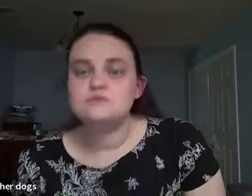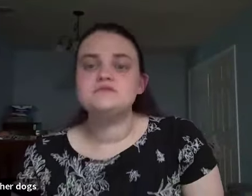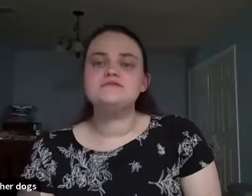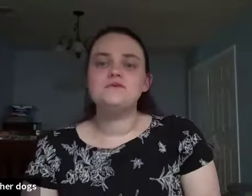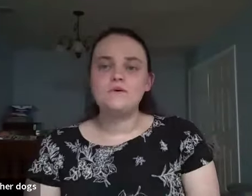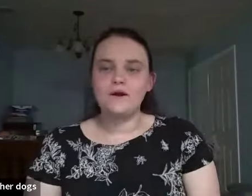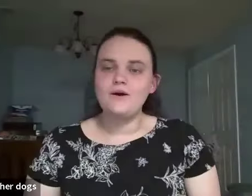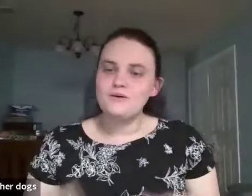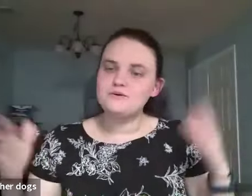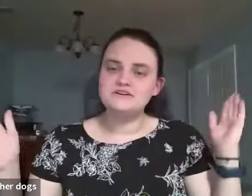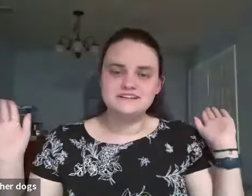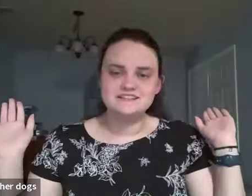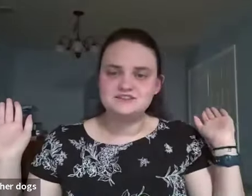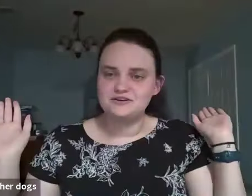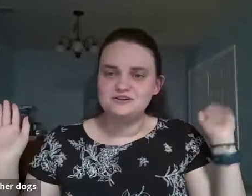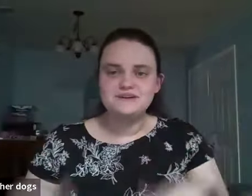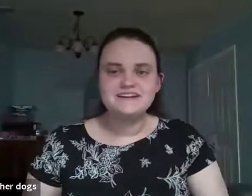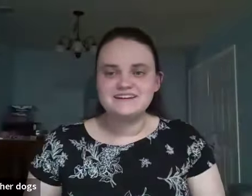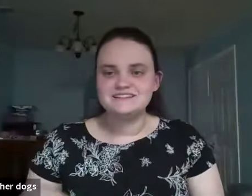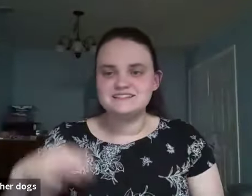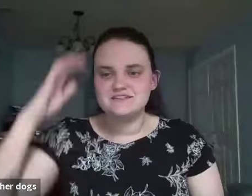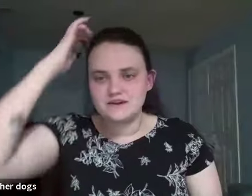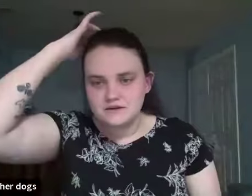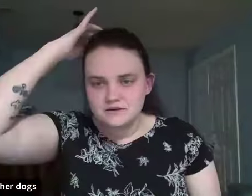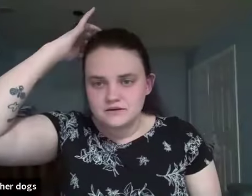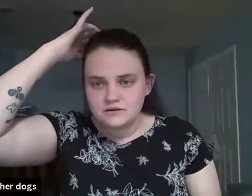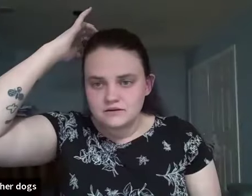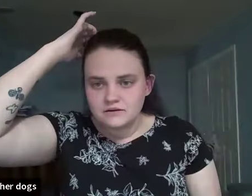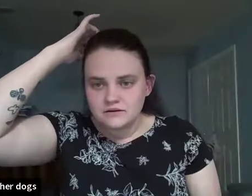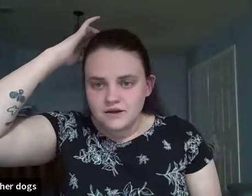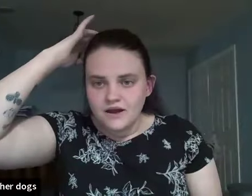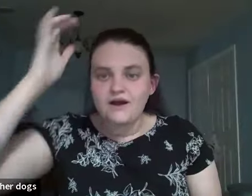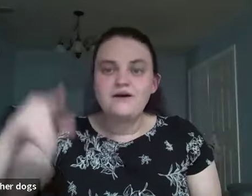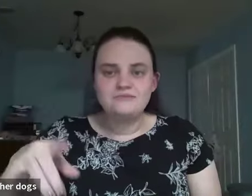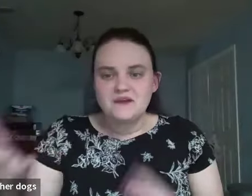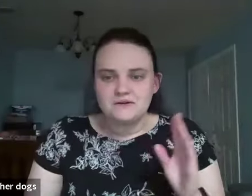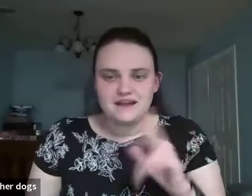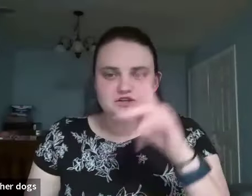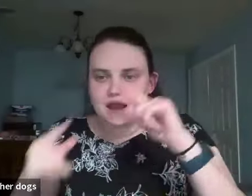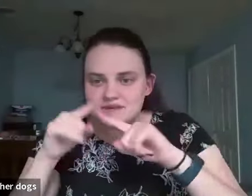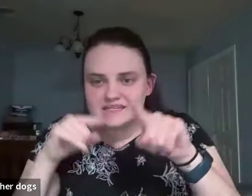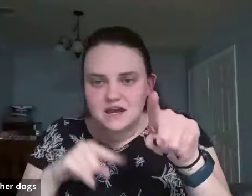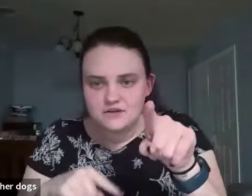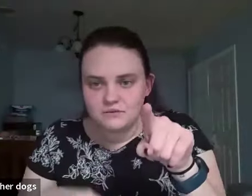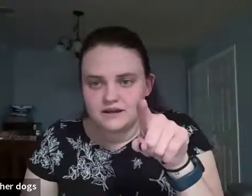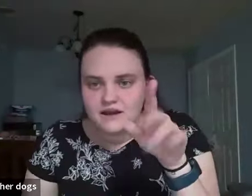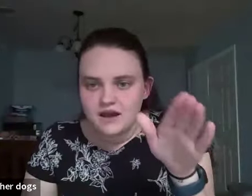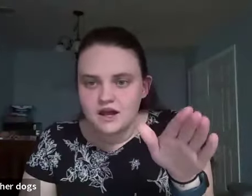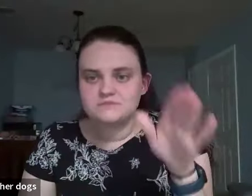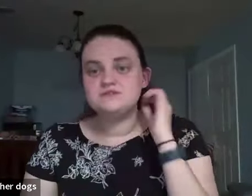So before, oh goodness, girl, you getting us into the, oh, okay. Sorry, I missed the other one. So